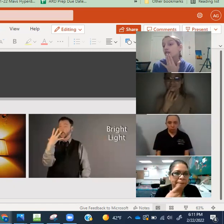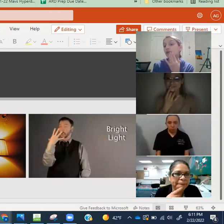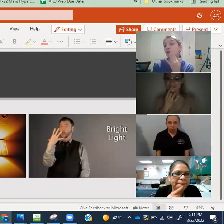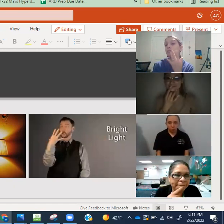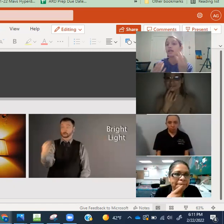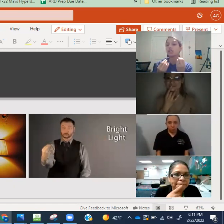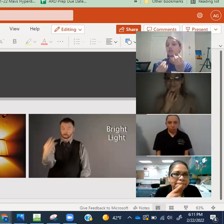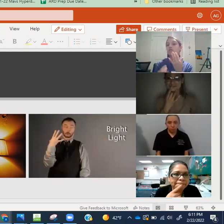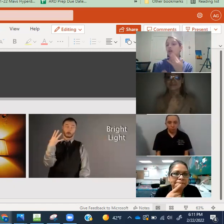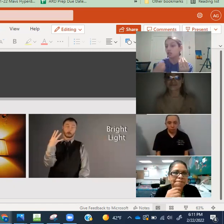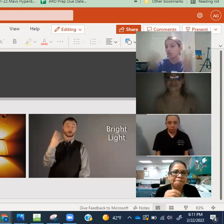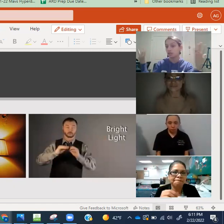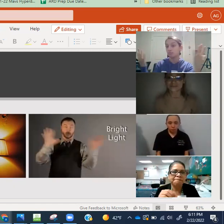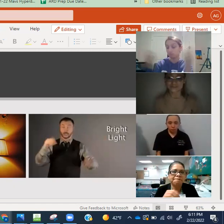color,